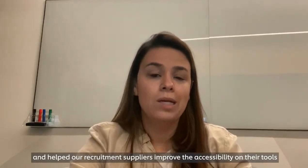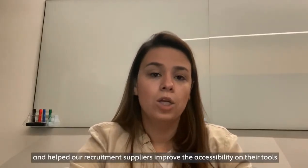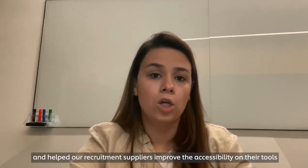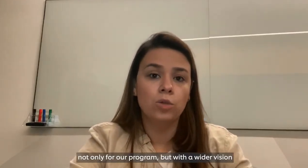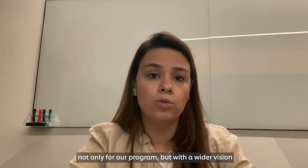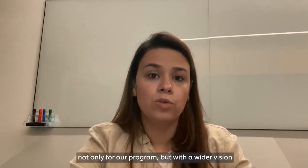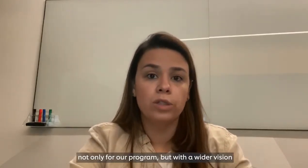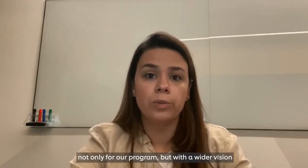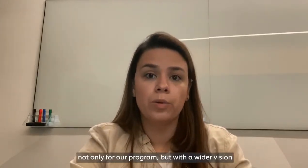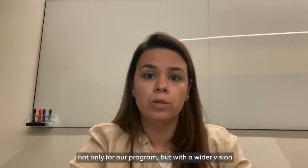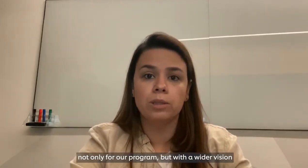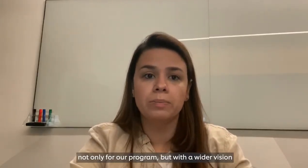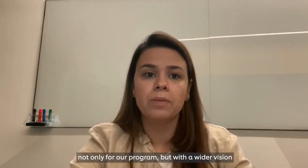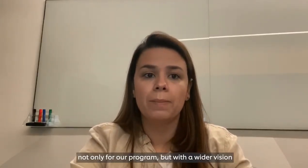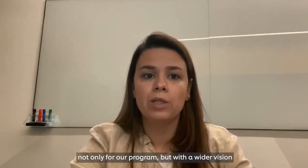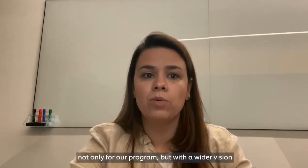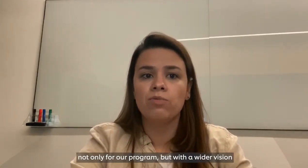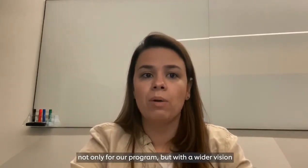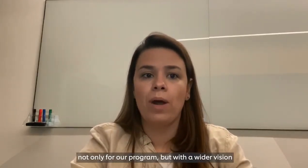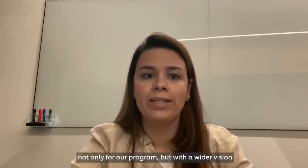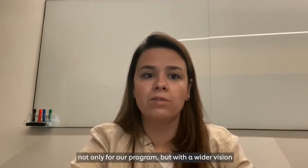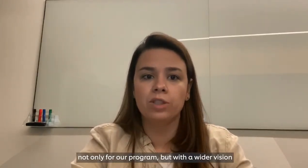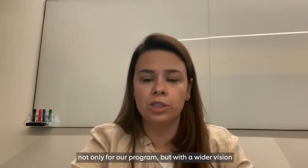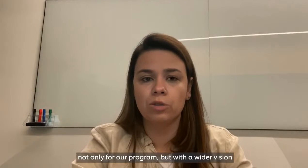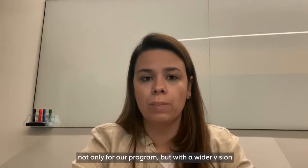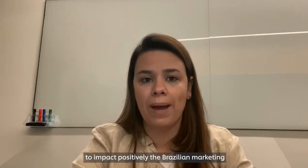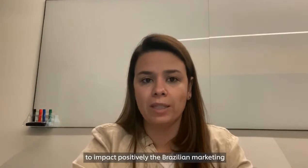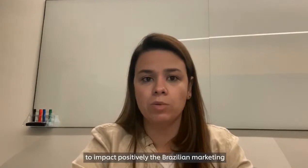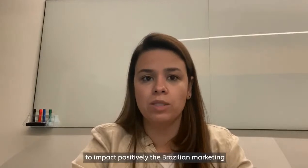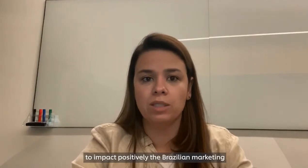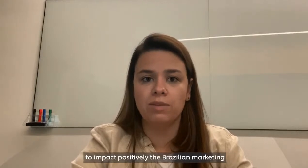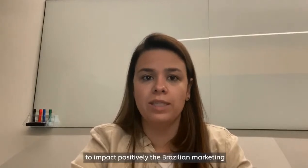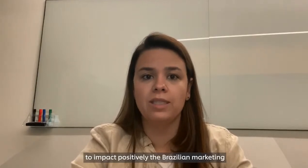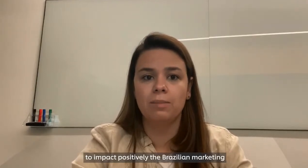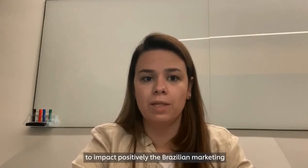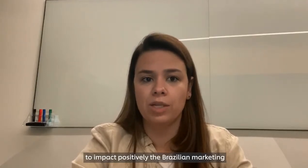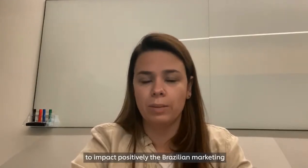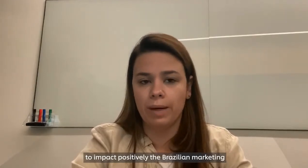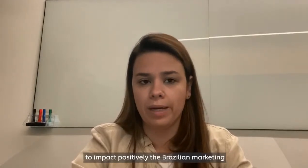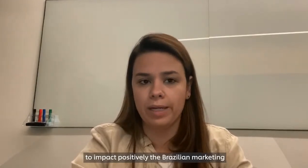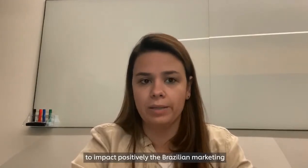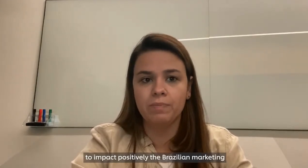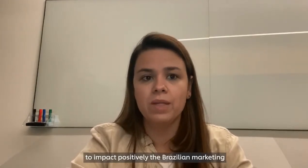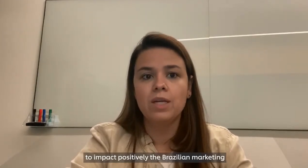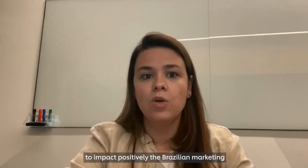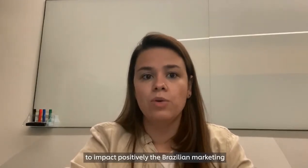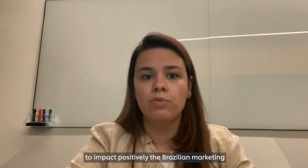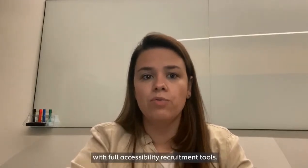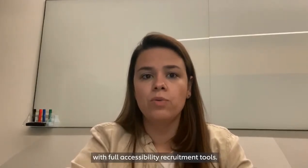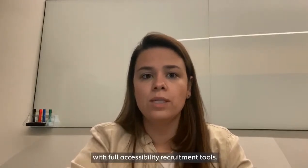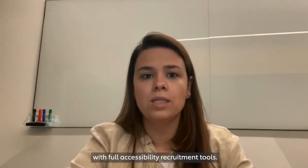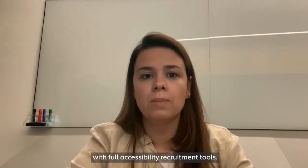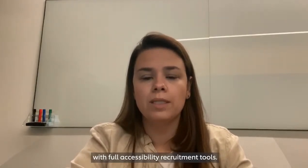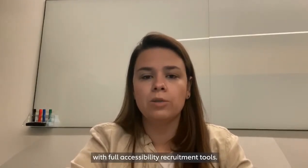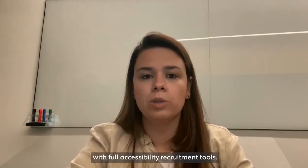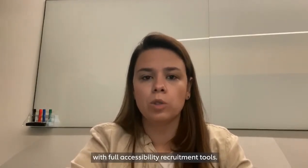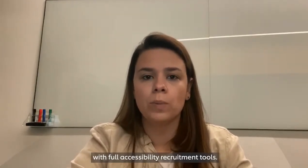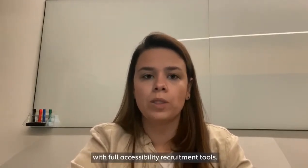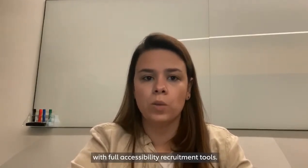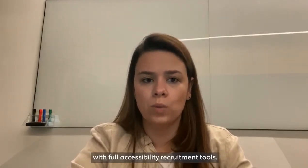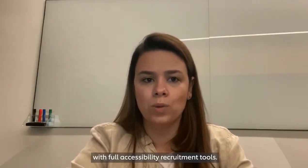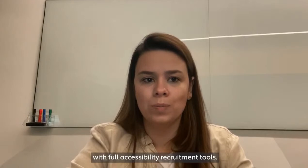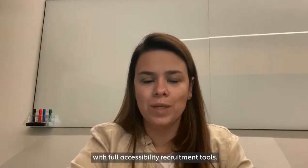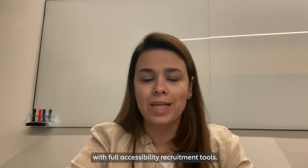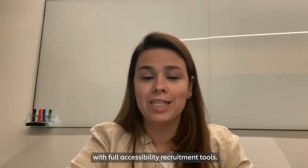too. Not only for our program, but with a wider vision to impact positively the Brazilian marketing with full